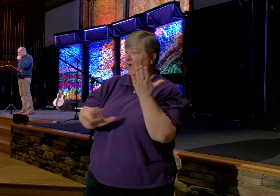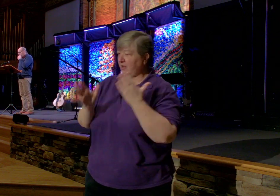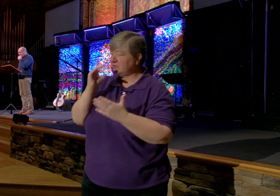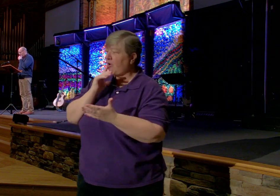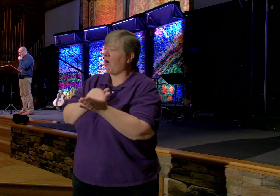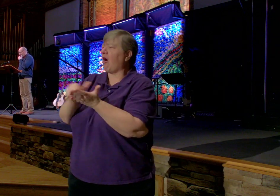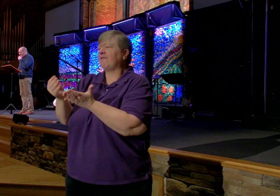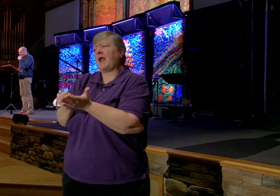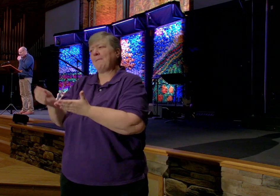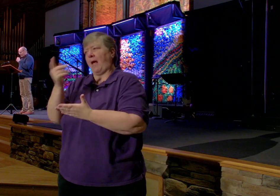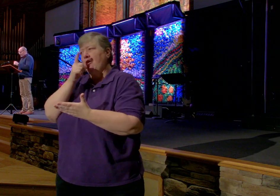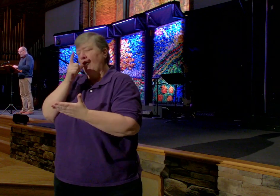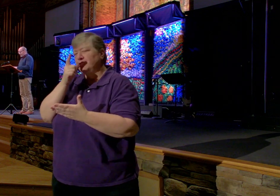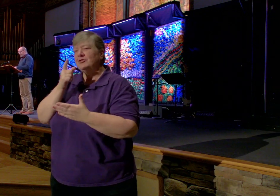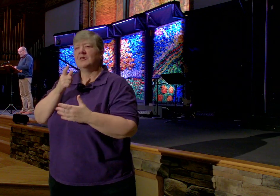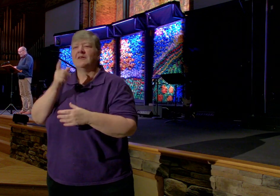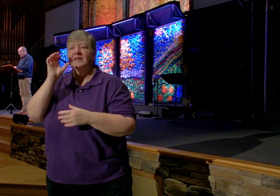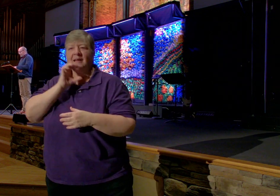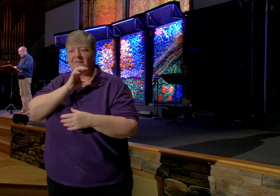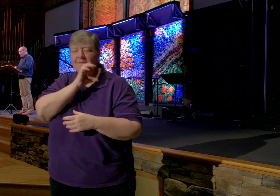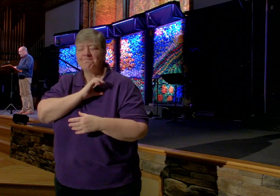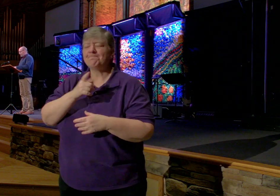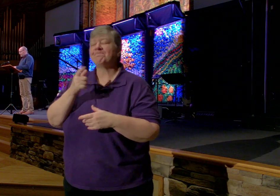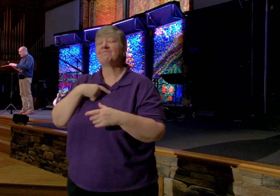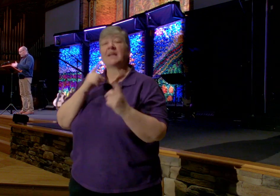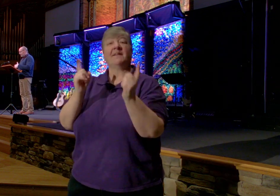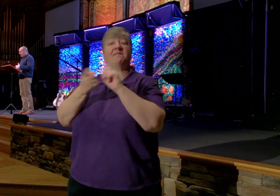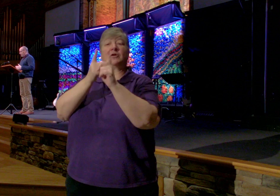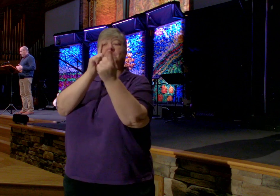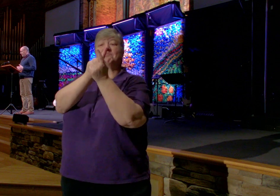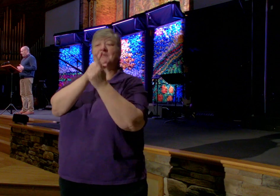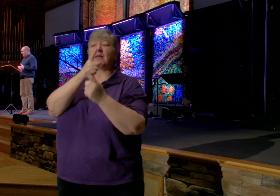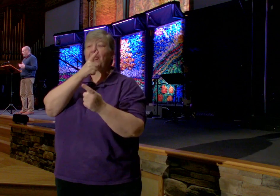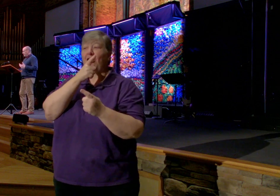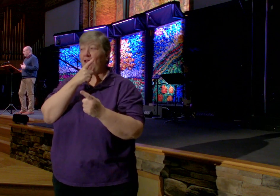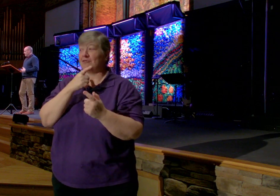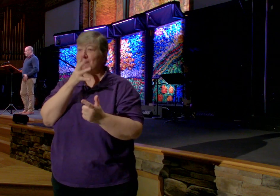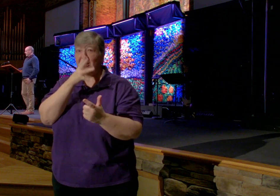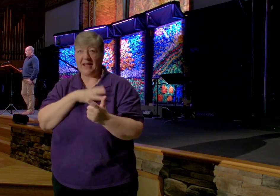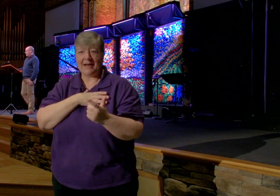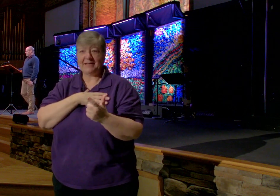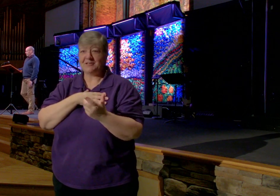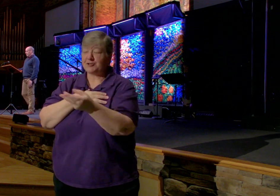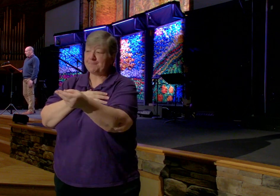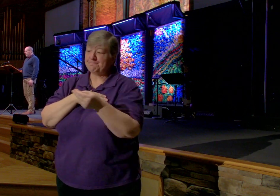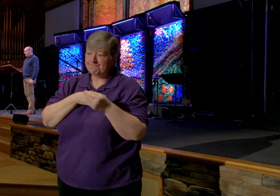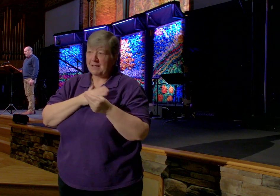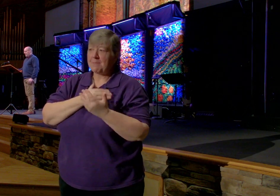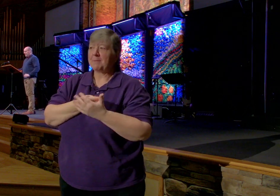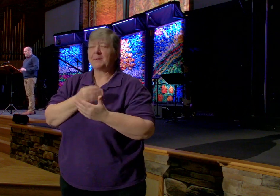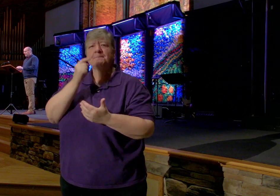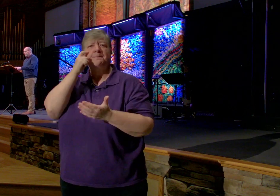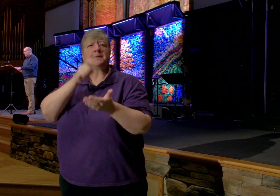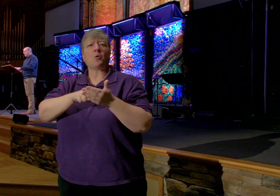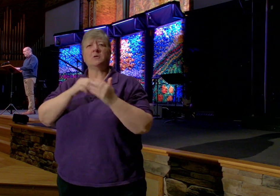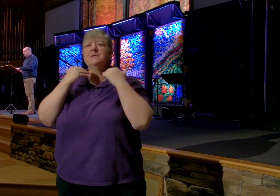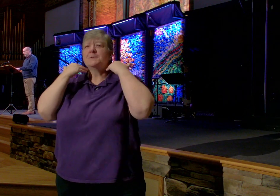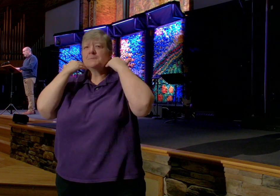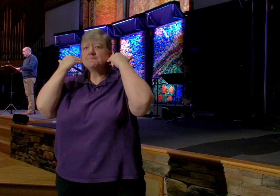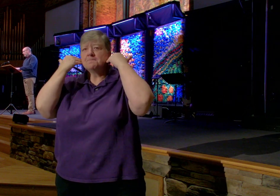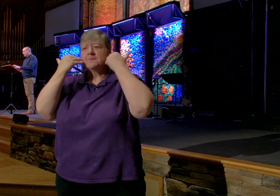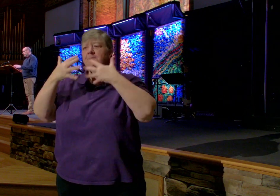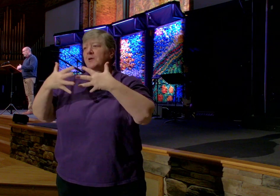buy lunch in the cafeteria. When I first encountered the lunch lady, she was taking my money. I noticed that she had short gray